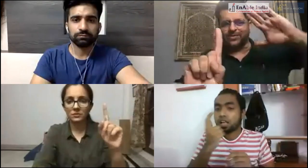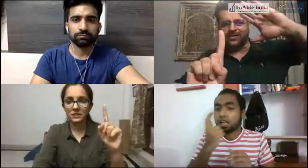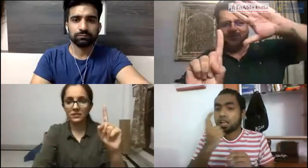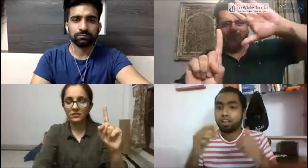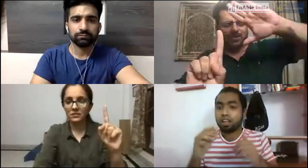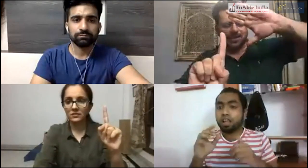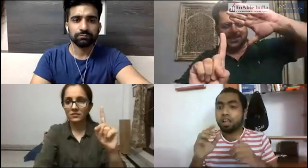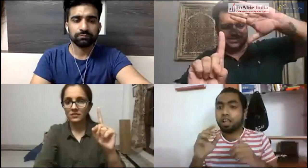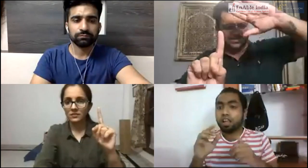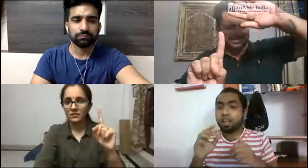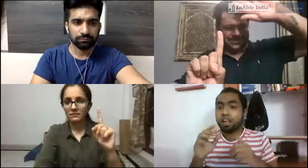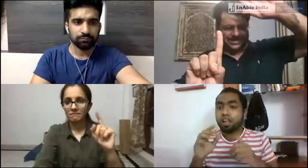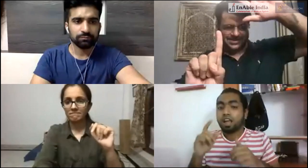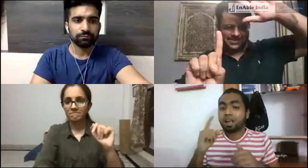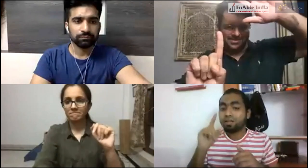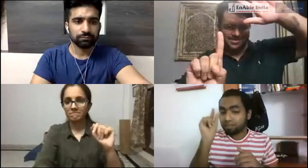Just hold on for a minute.